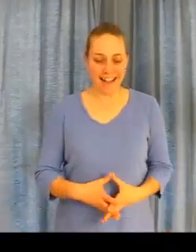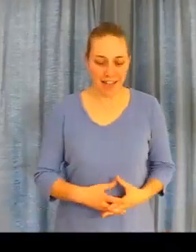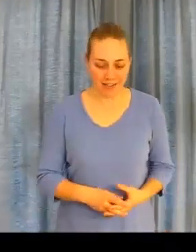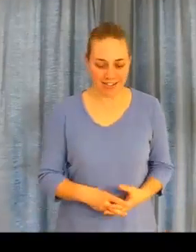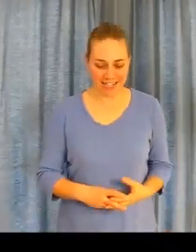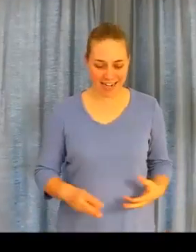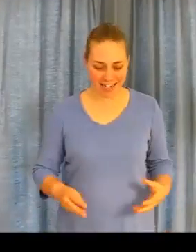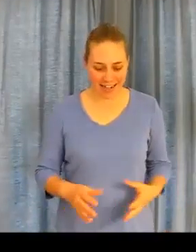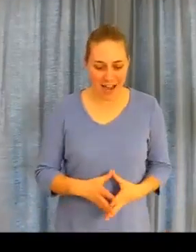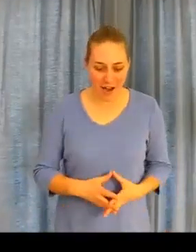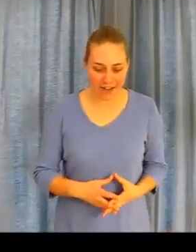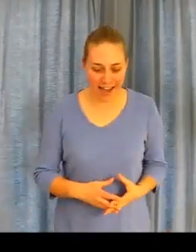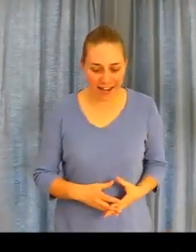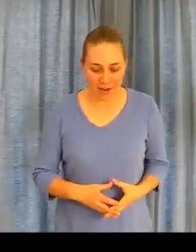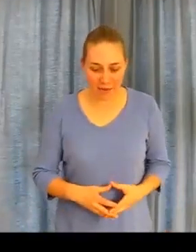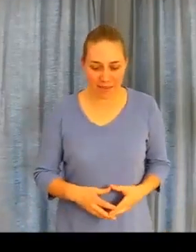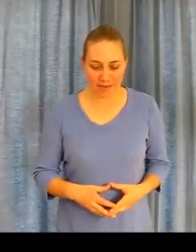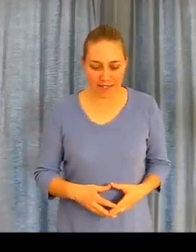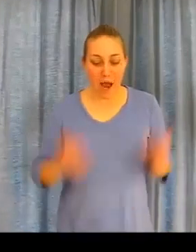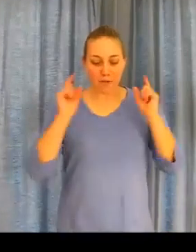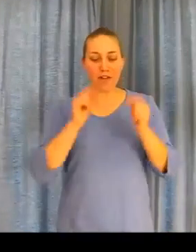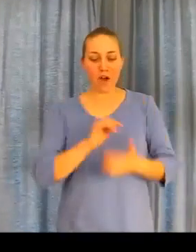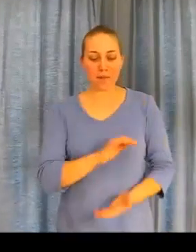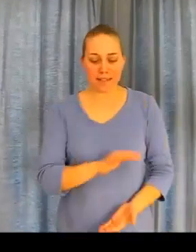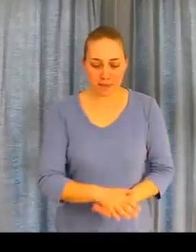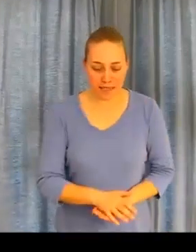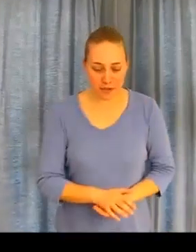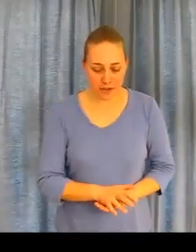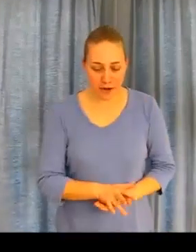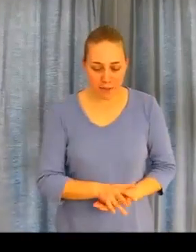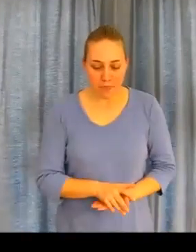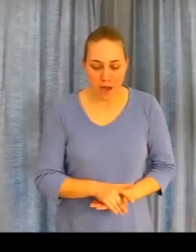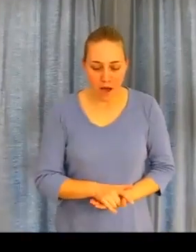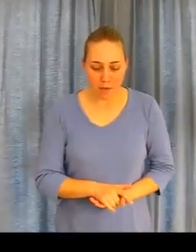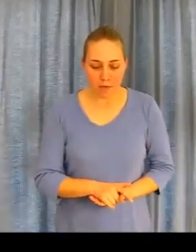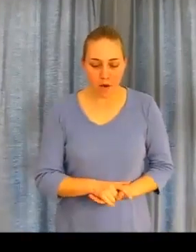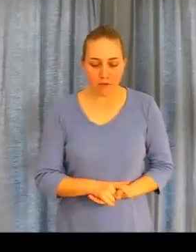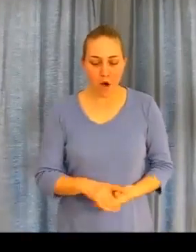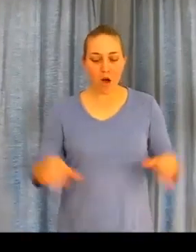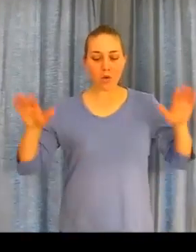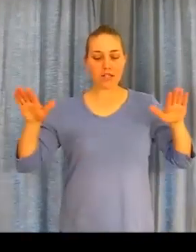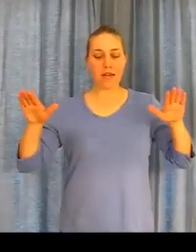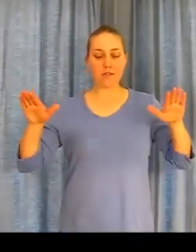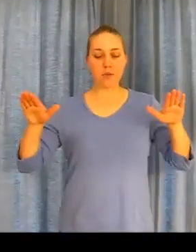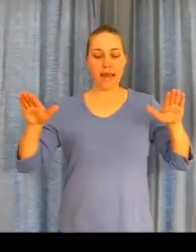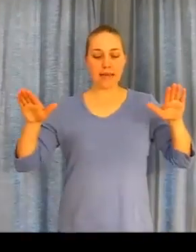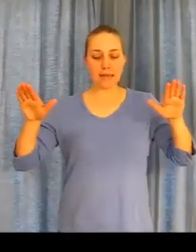That was entertaining. Okay, what are we doing? Fall of Communism in Eastern Europe. For fall, we're just going to have two hands, and they're